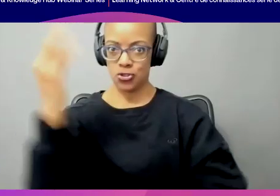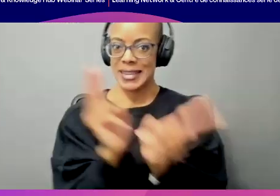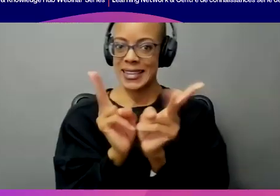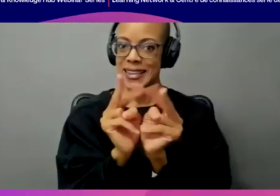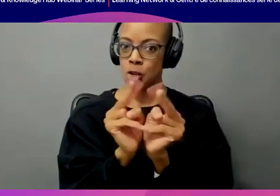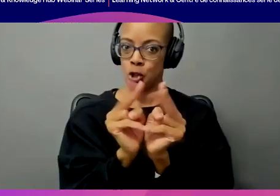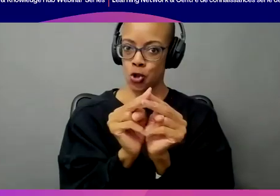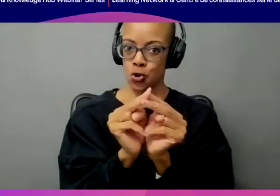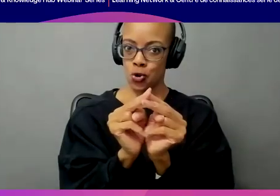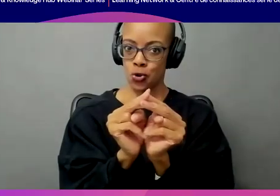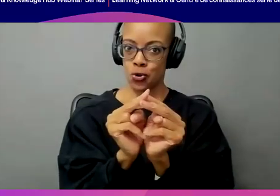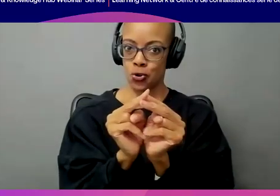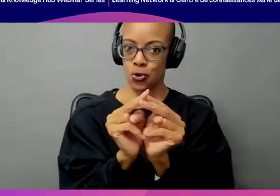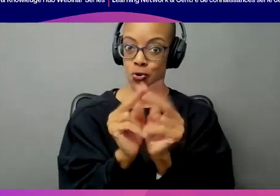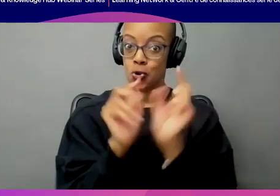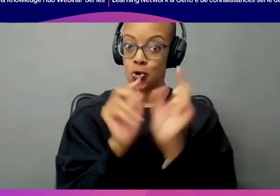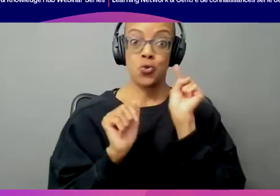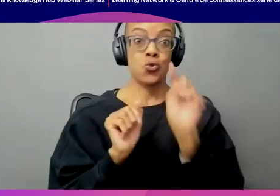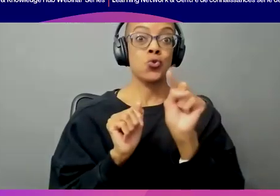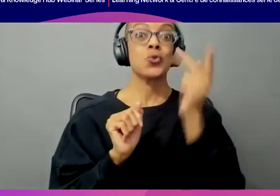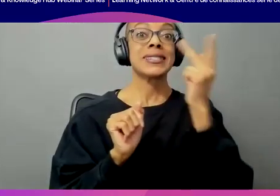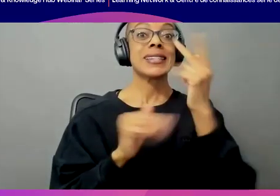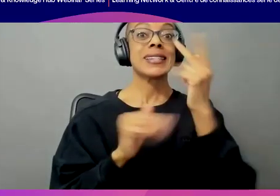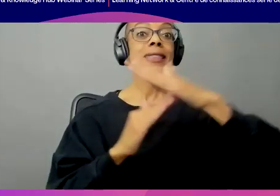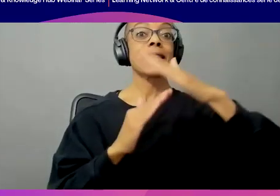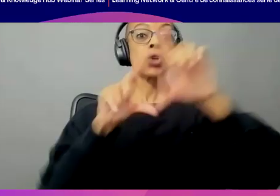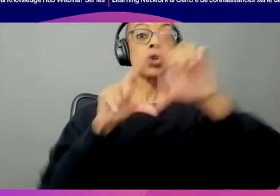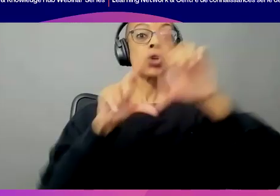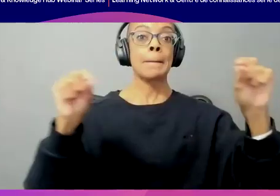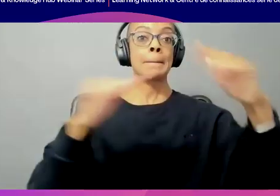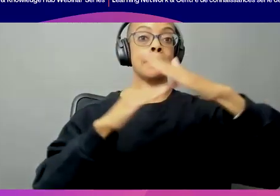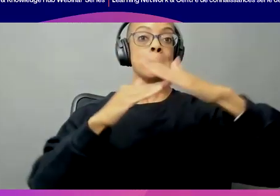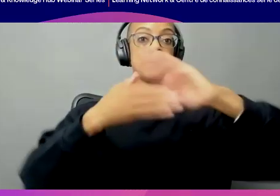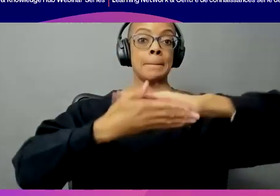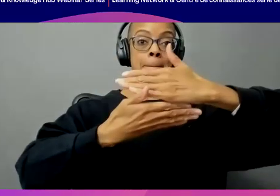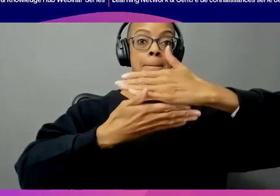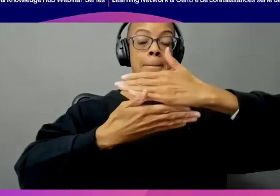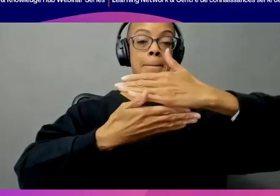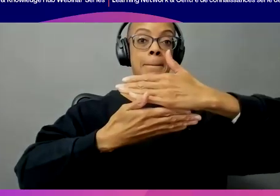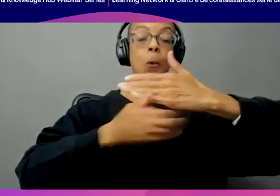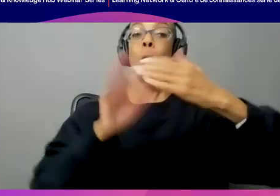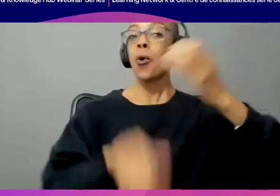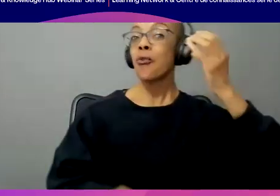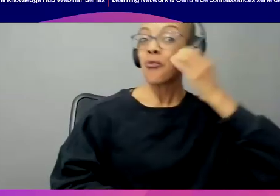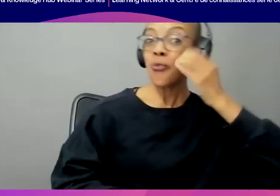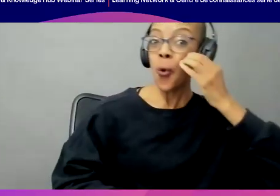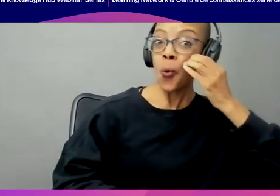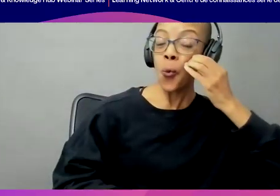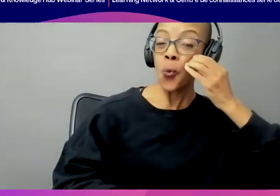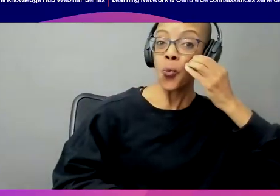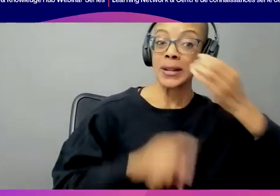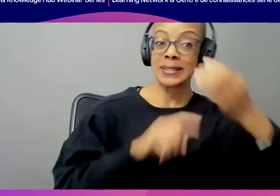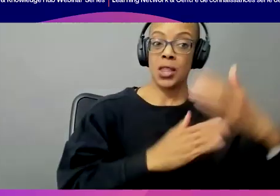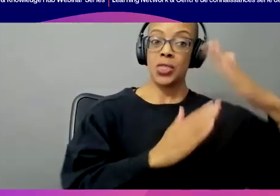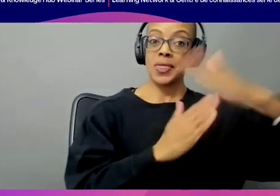And you're going to have to look to the top of your screen, or on a phone, you're going to have to open the very top screen